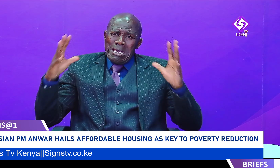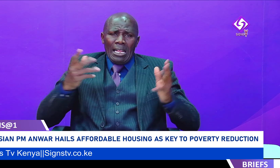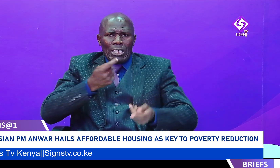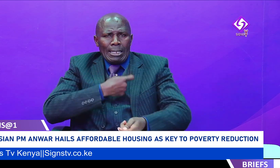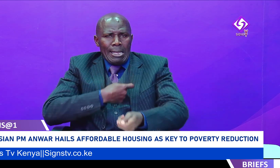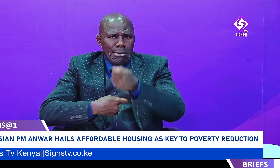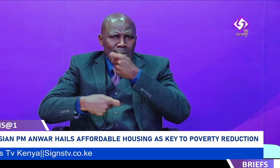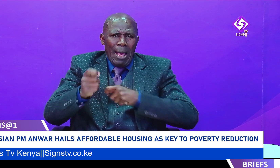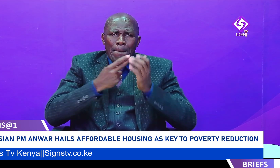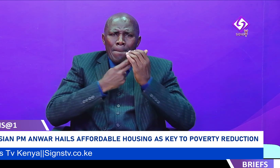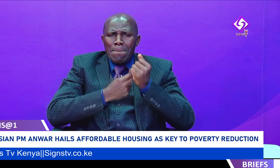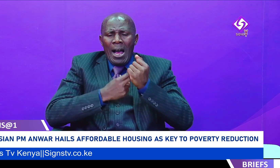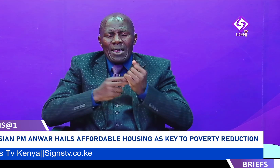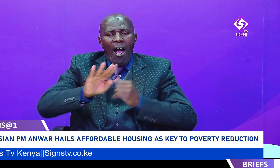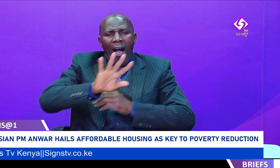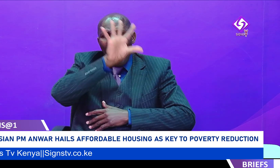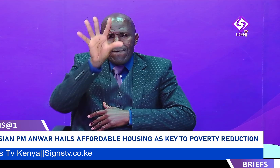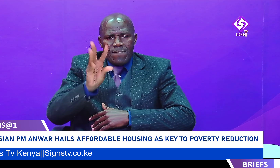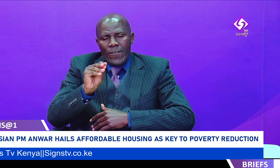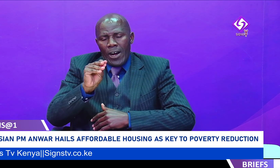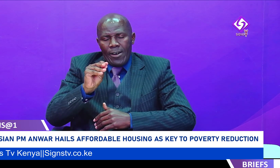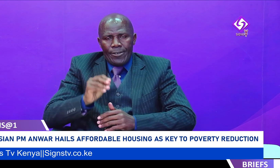largest trading partner in Africa.